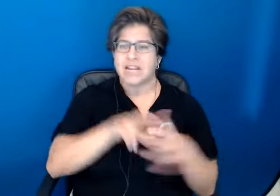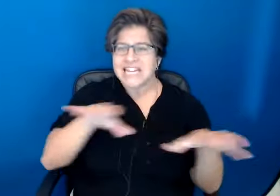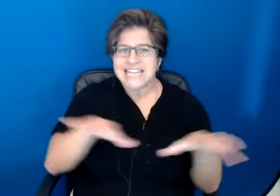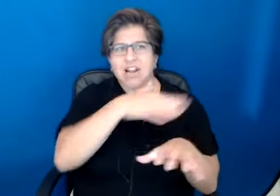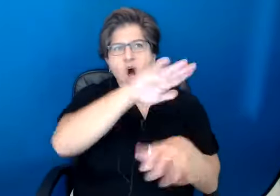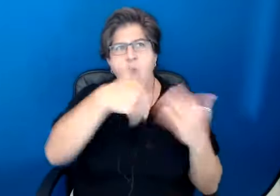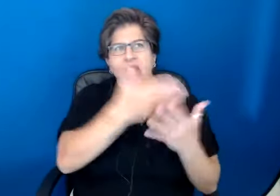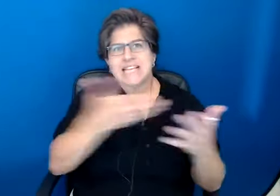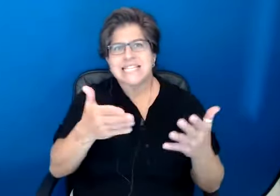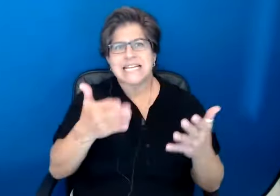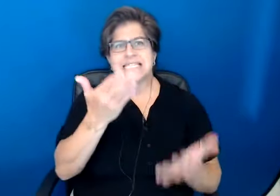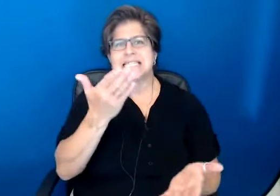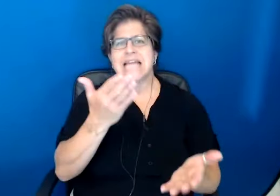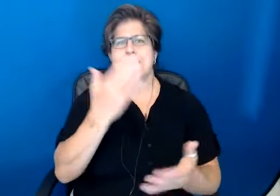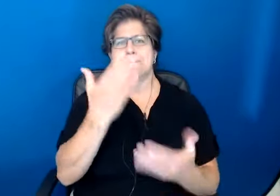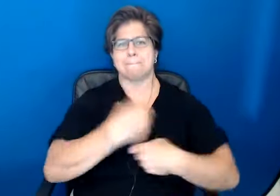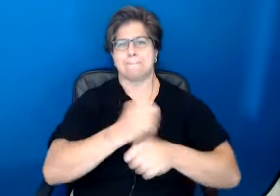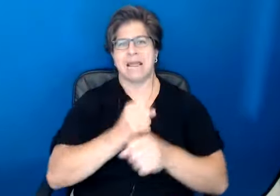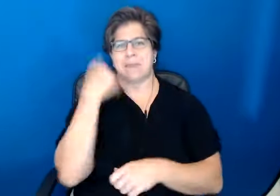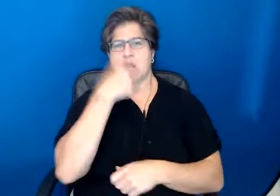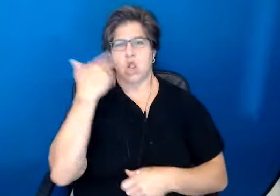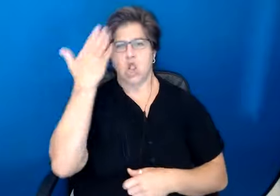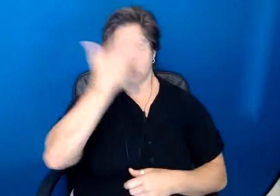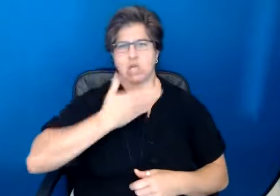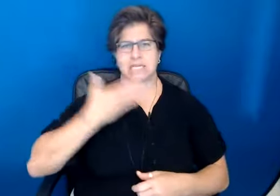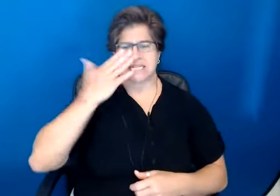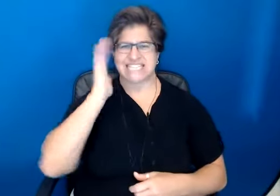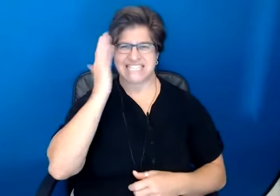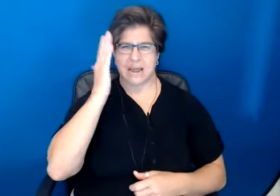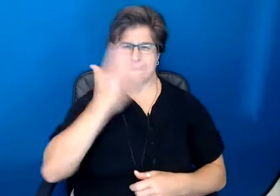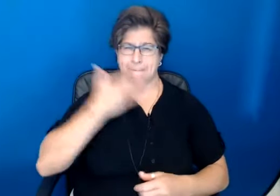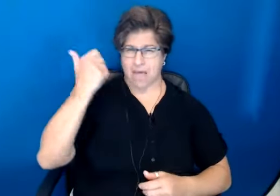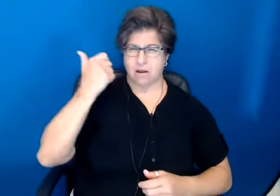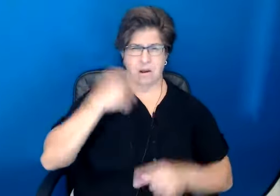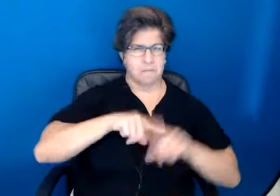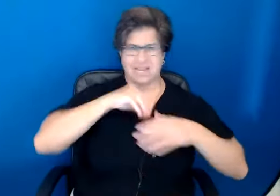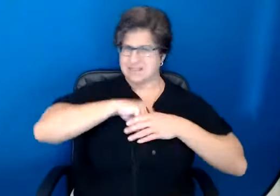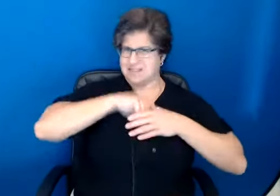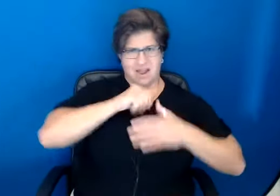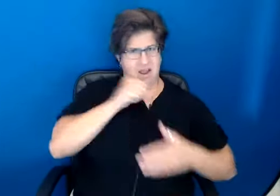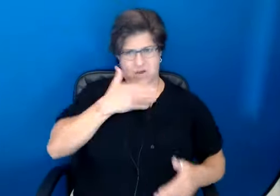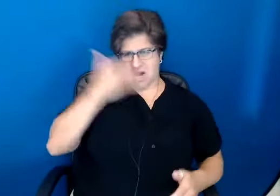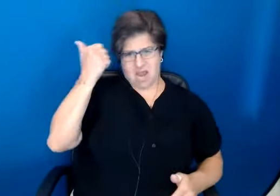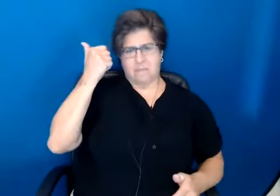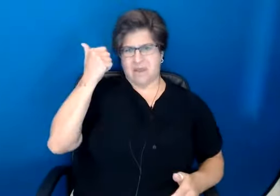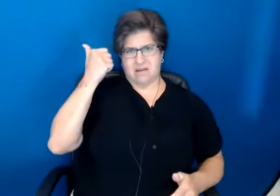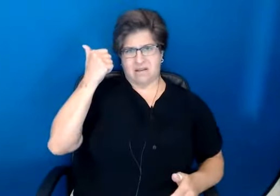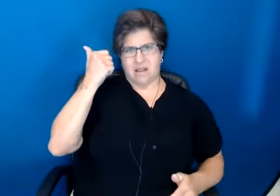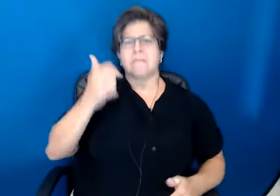programme, blah, blah, blah." And can I say that? It was bullshit, because I had never, ever known that I was meant to do